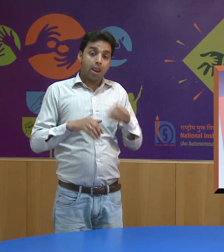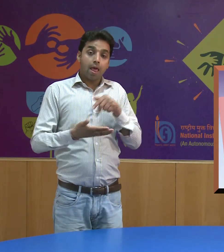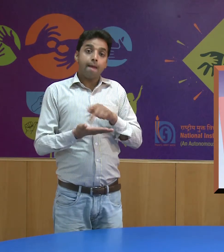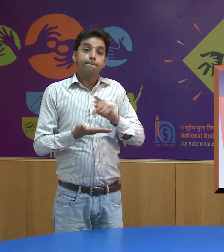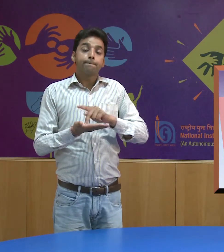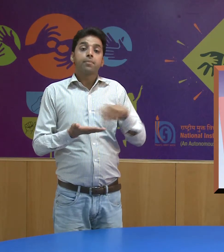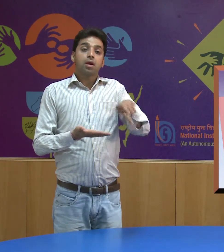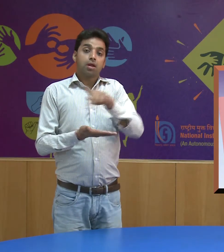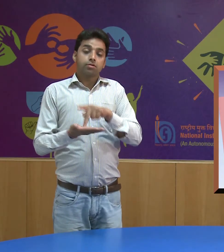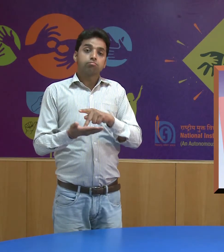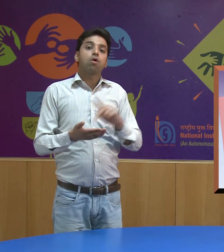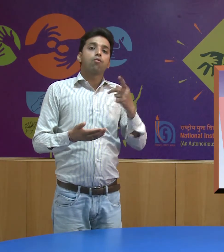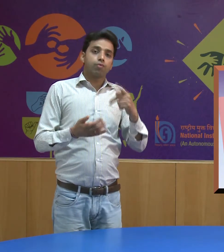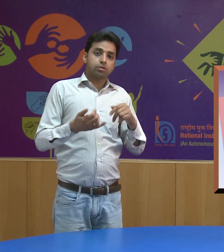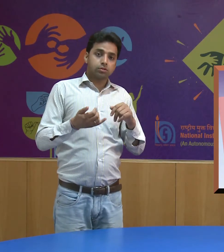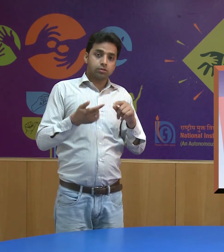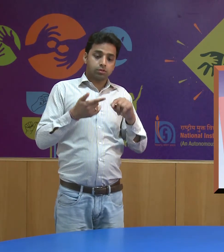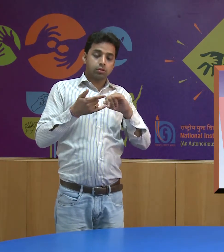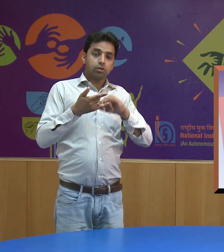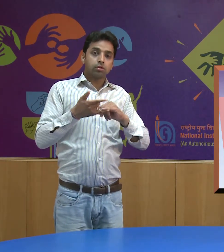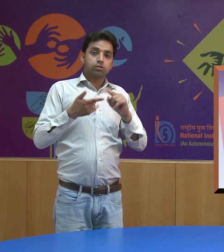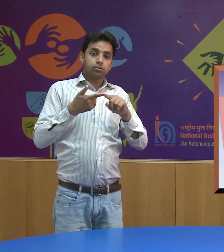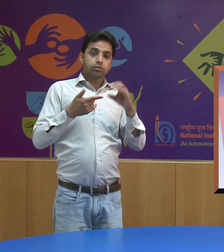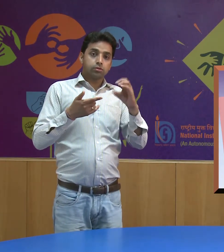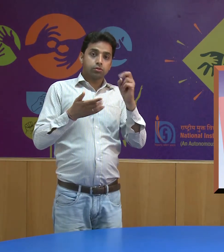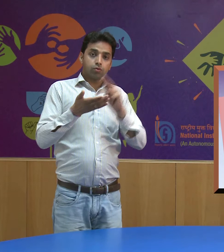both secondary class 10th